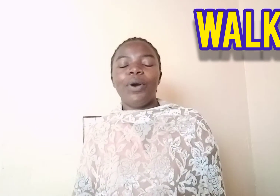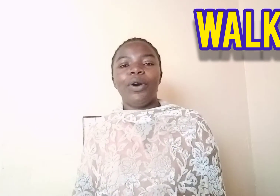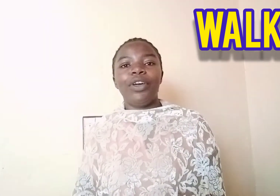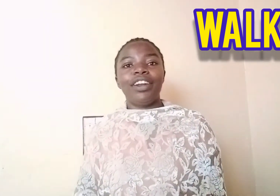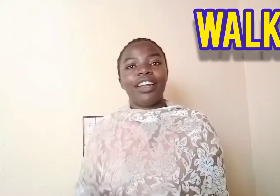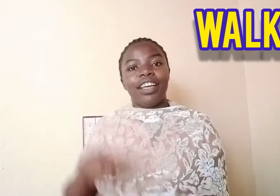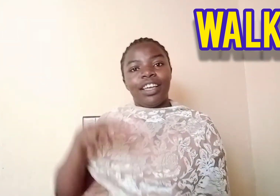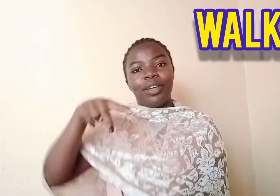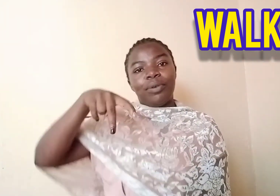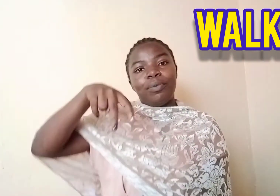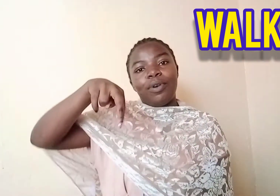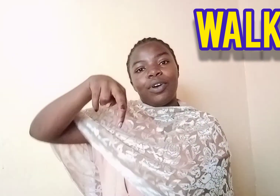Or walk.